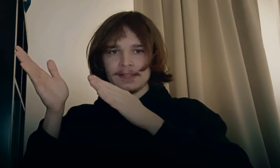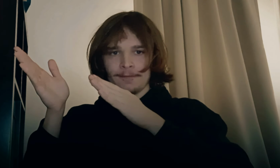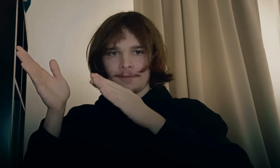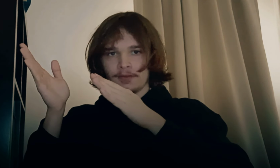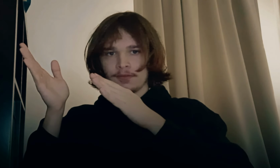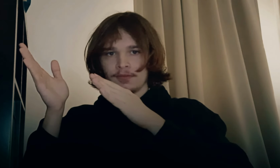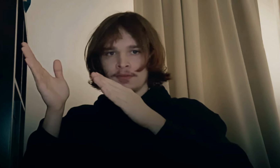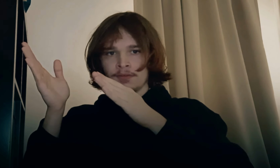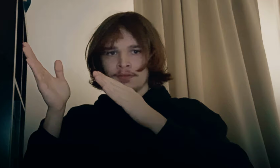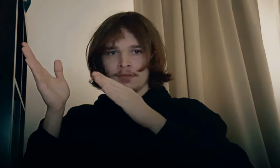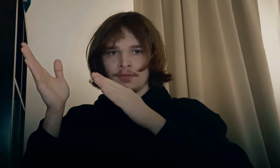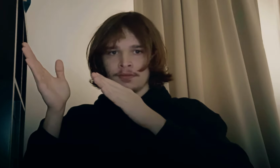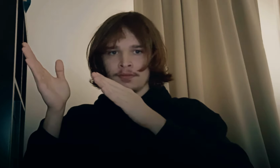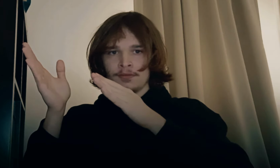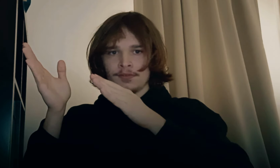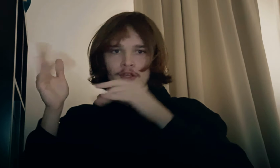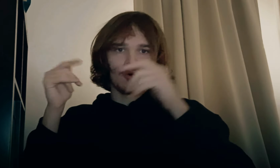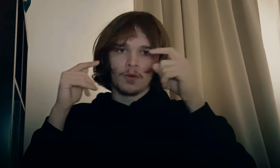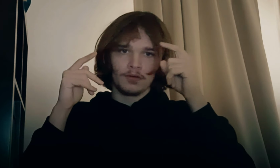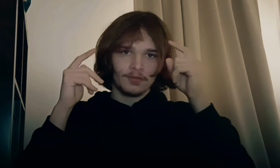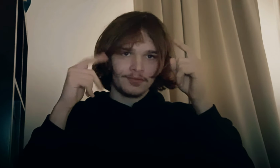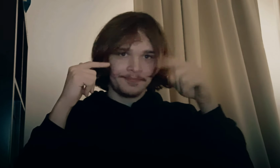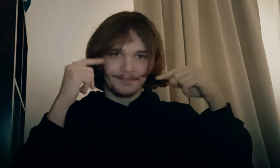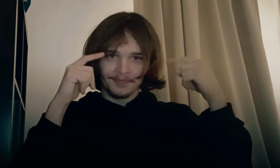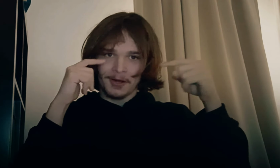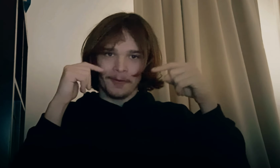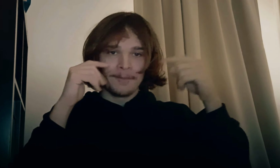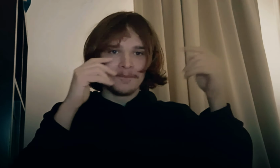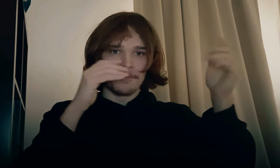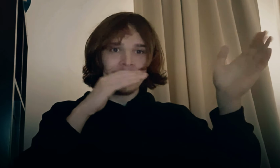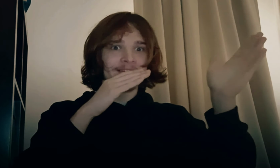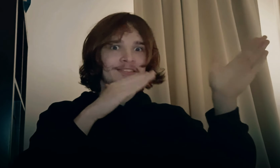submissive. So, no,